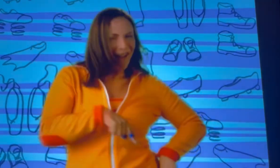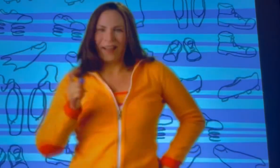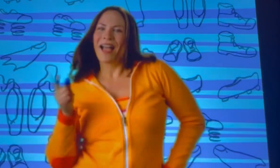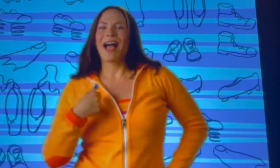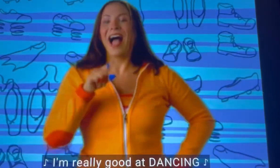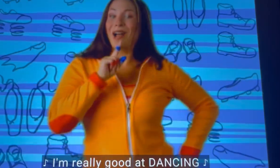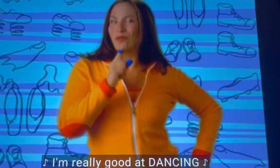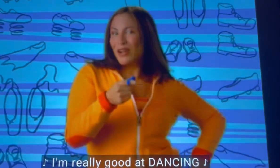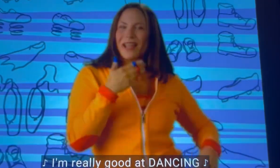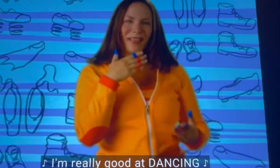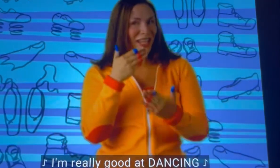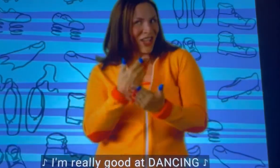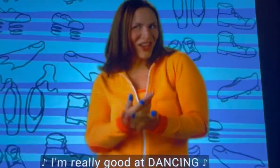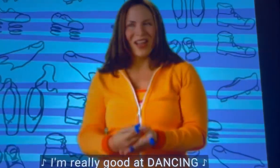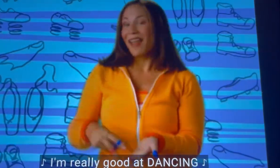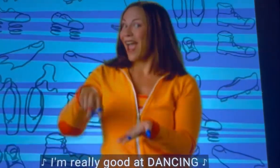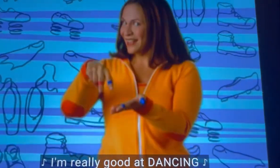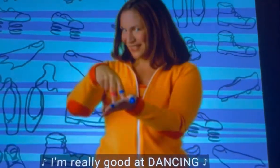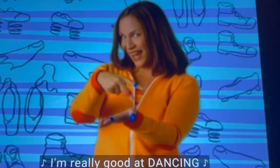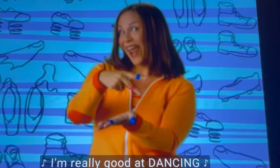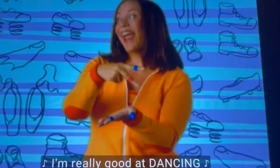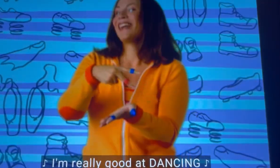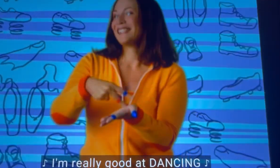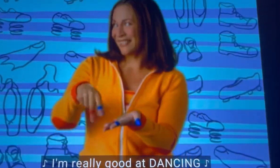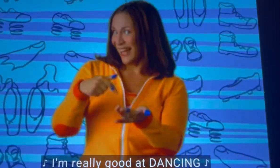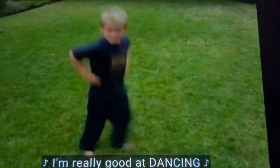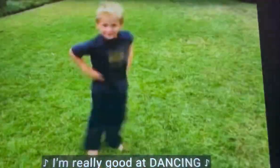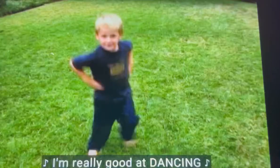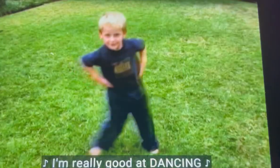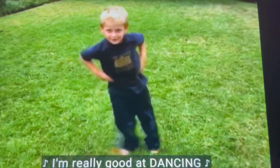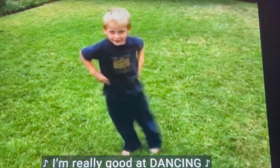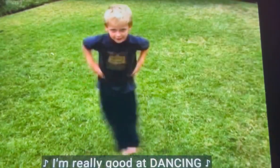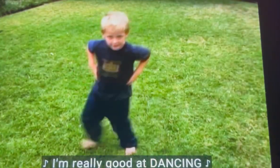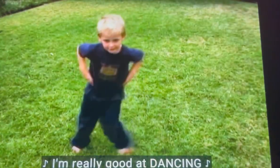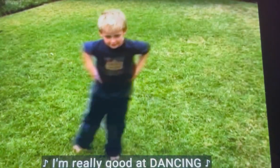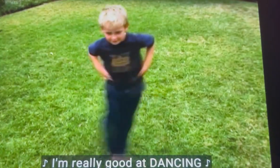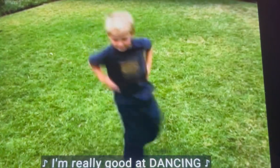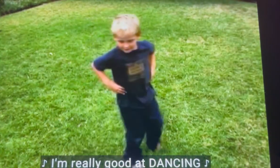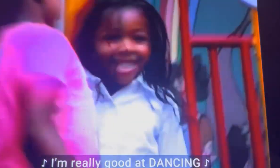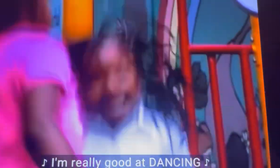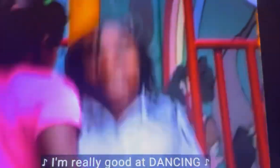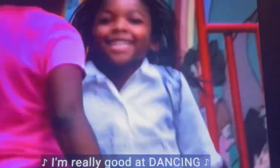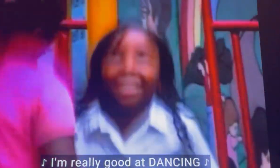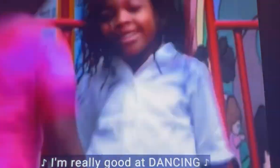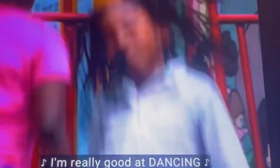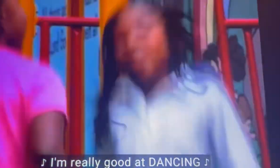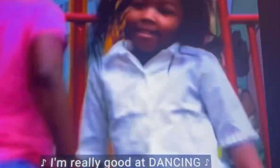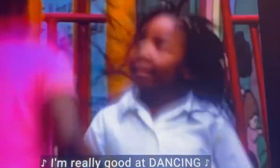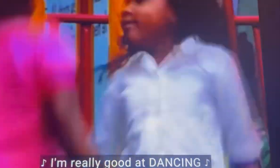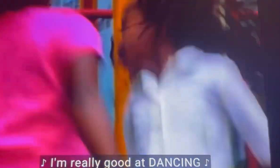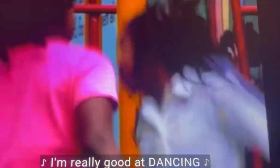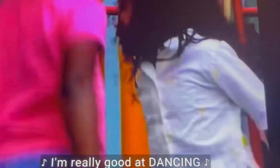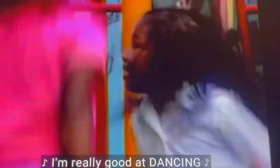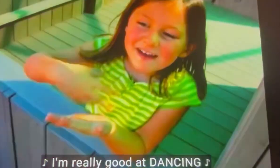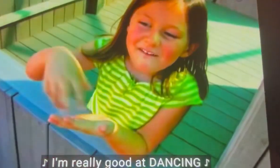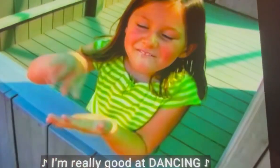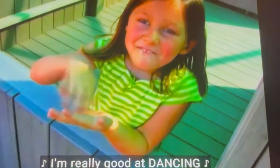I'm really good at dancing. I'm really good at dancing. I'm really good